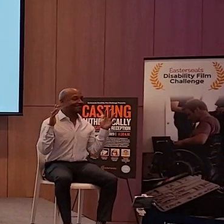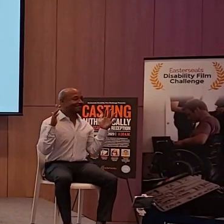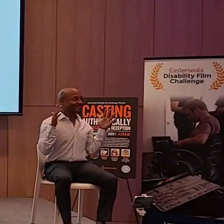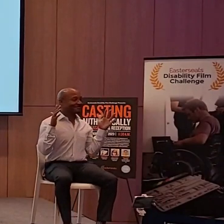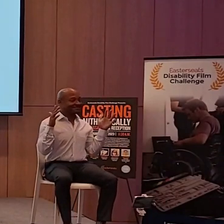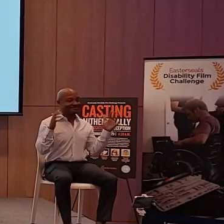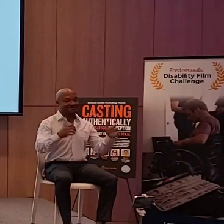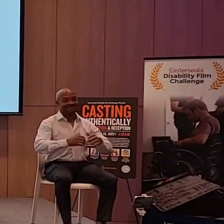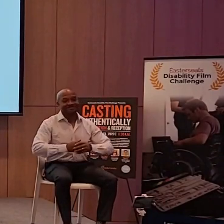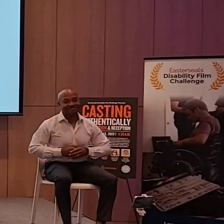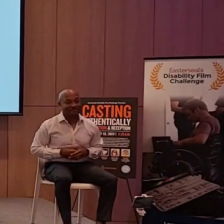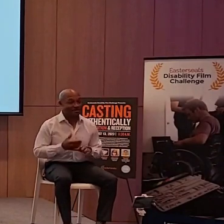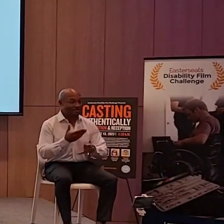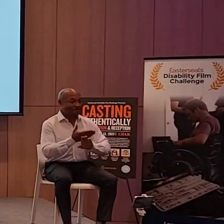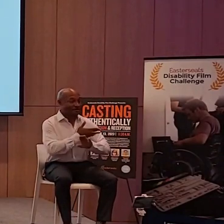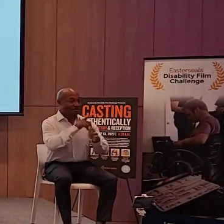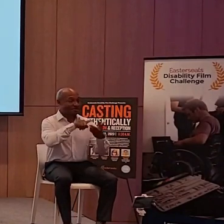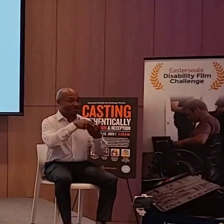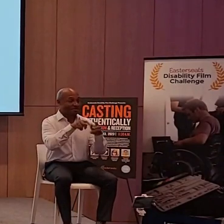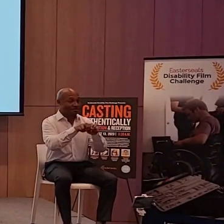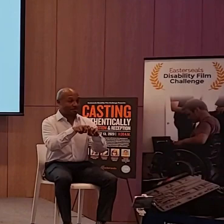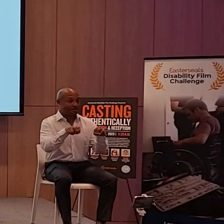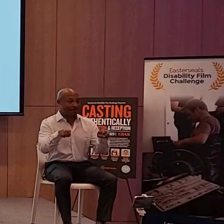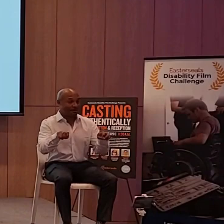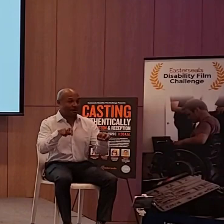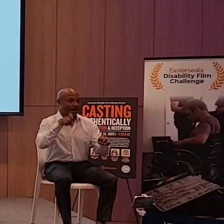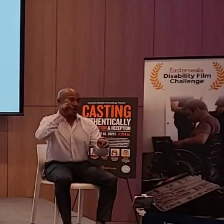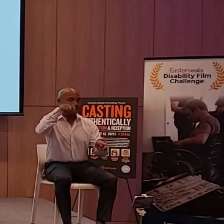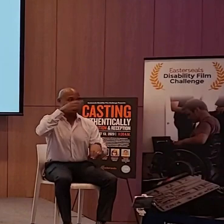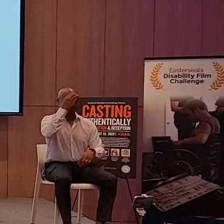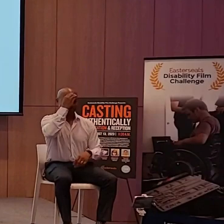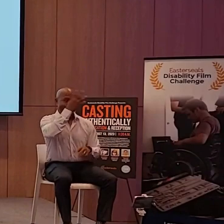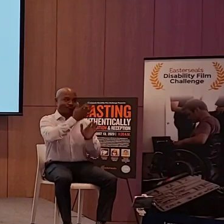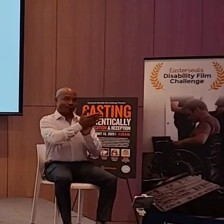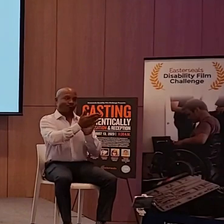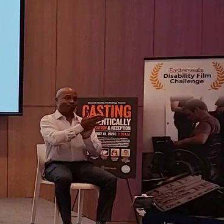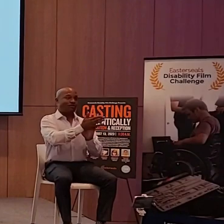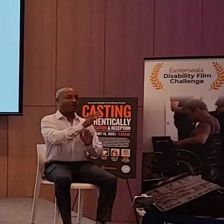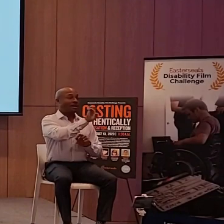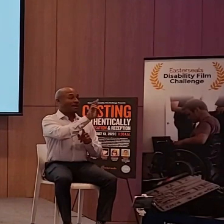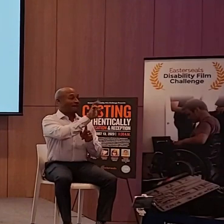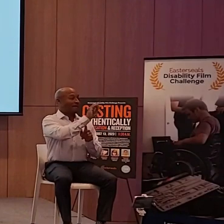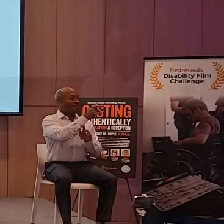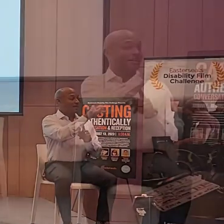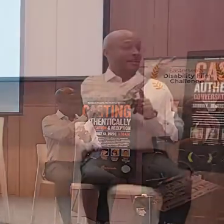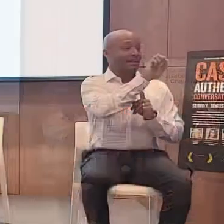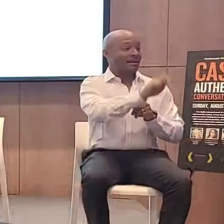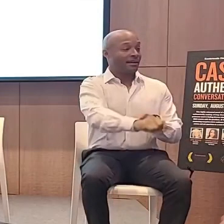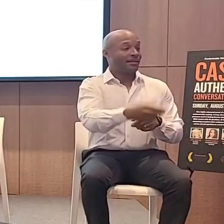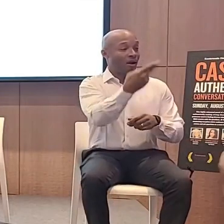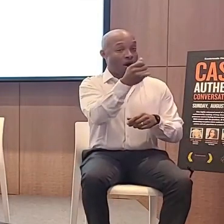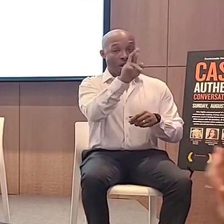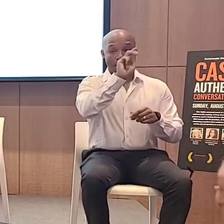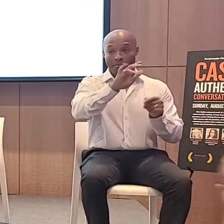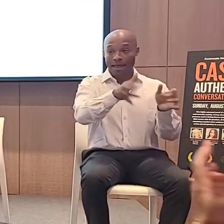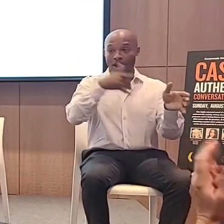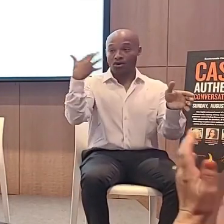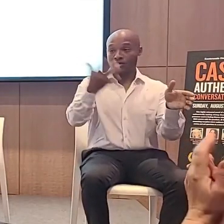Now, before we start this panel, one, I gotta give a huge shout out to Evangeline. She's a harp player right there. She was playing the